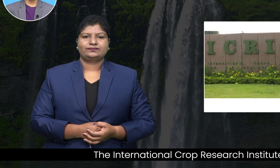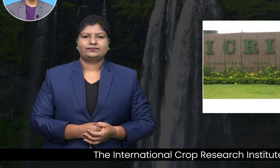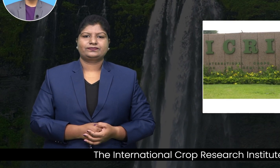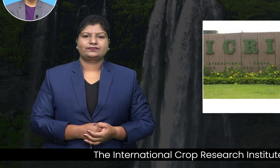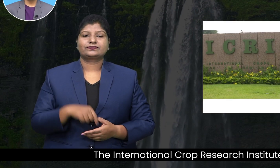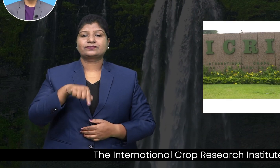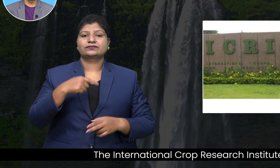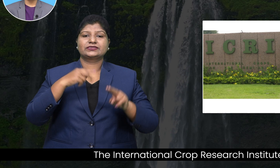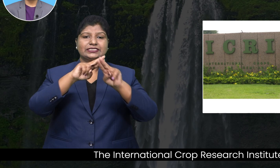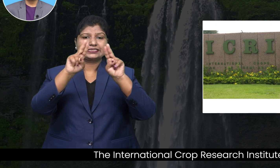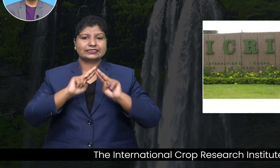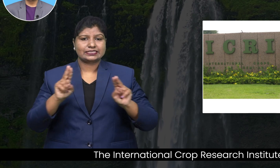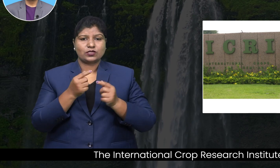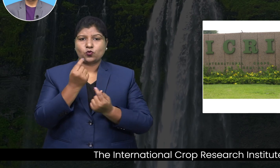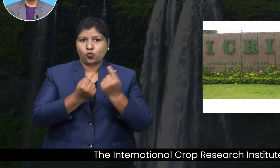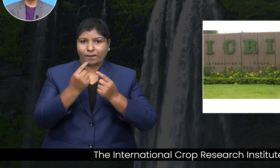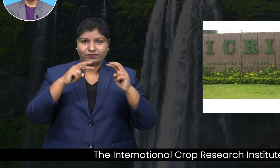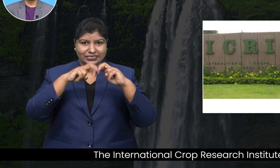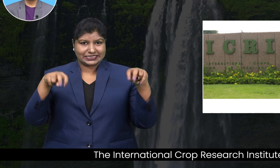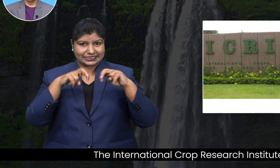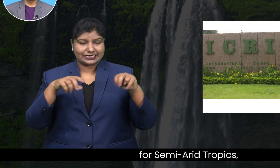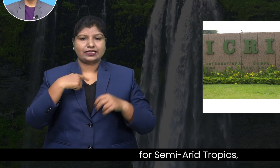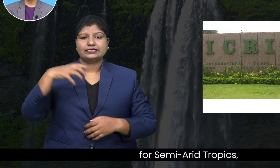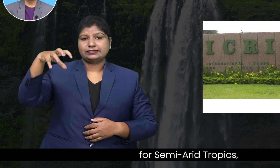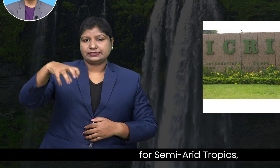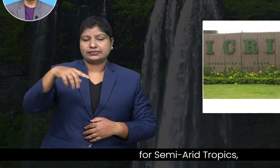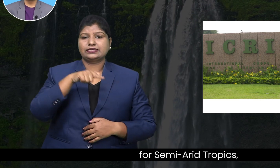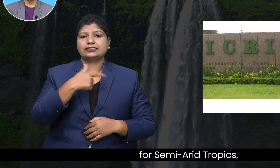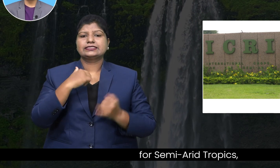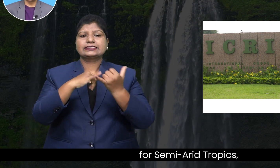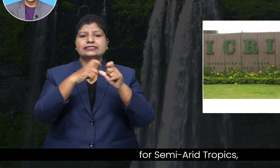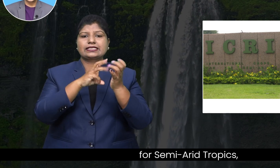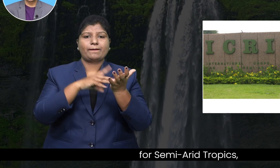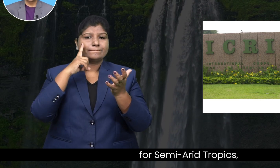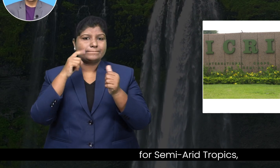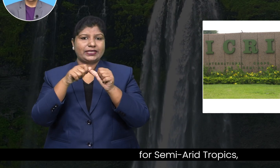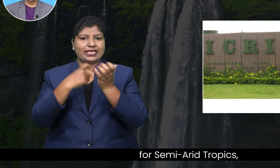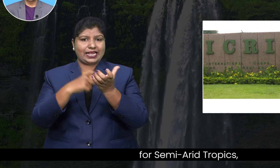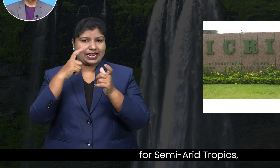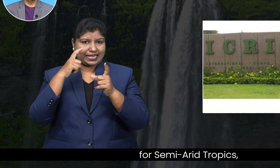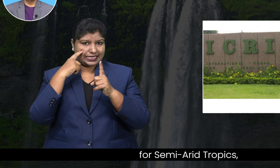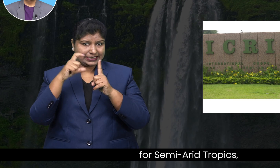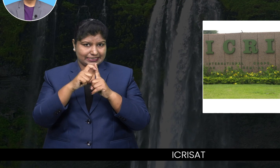The International Crop Research Institute for Semi-Arid Tropics,